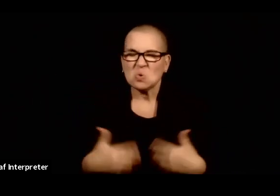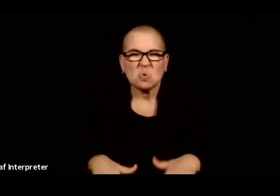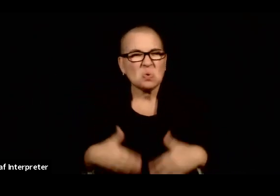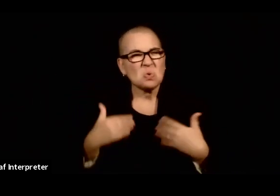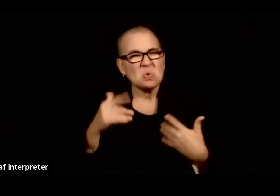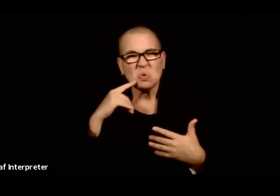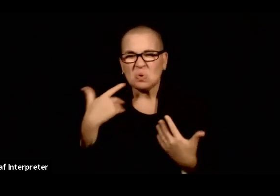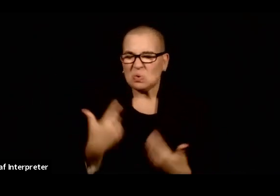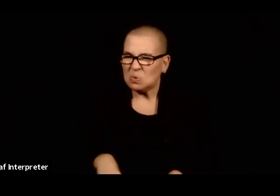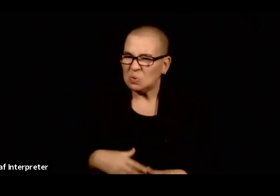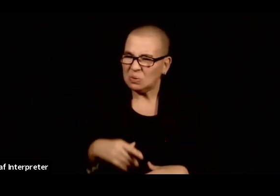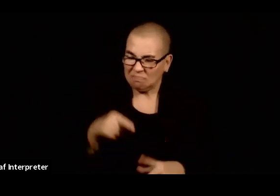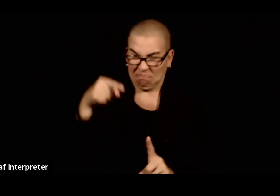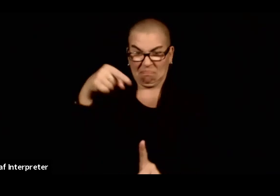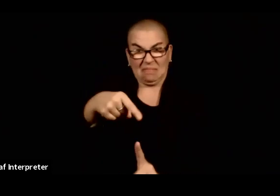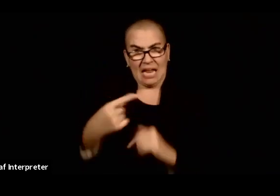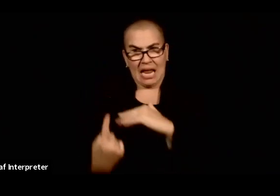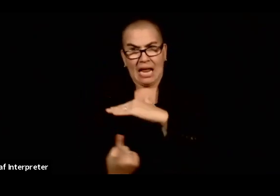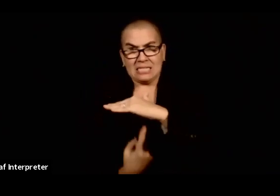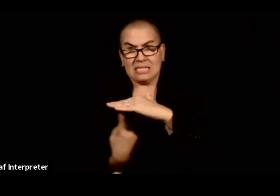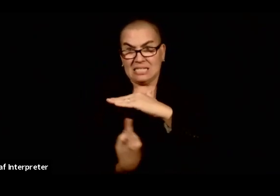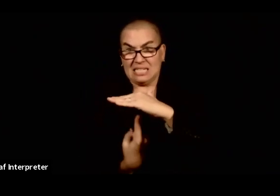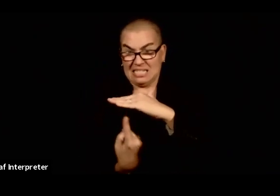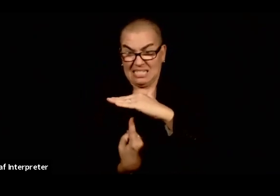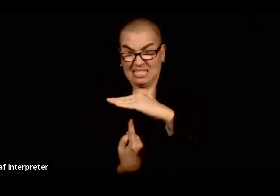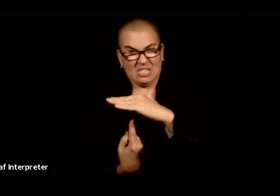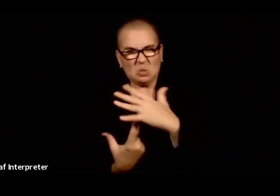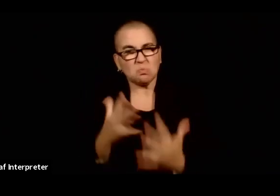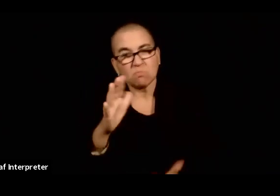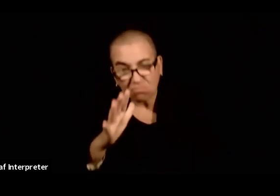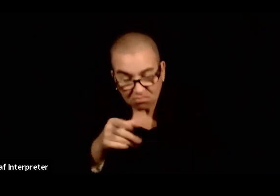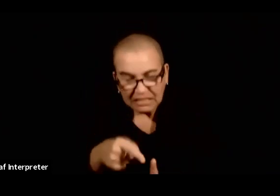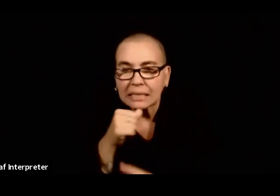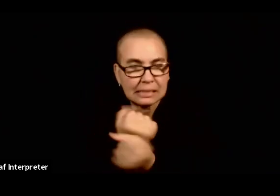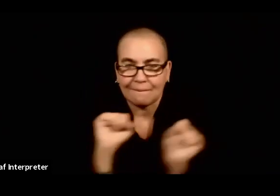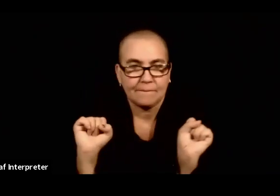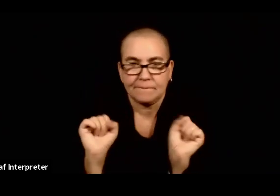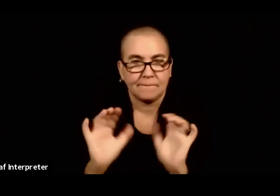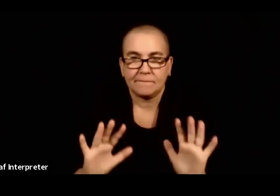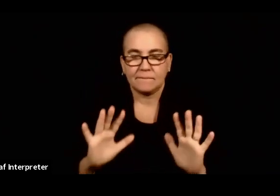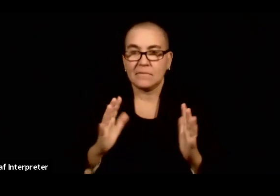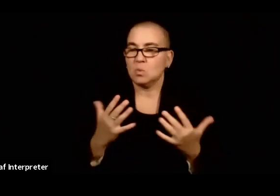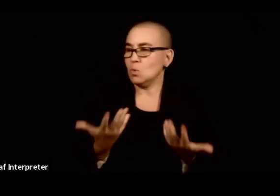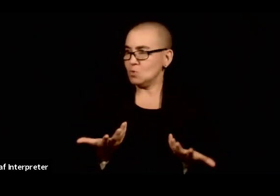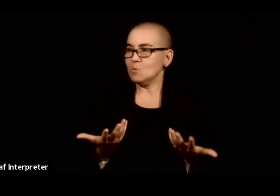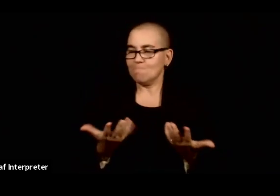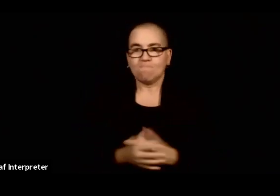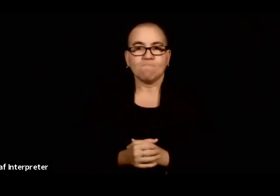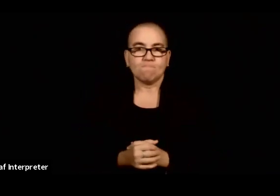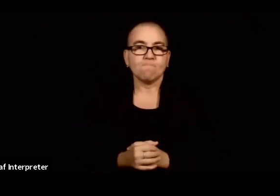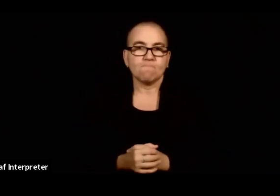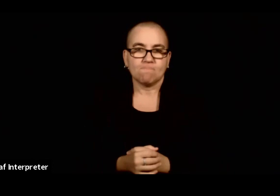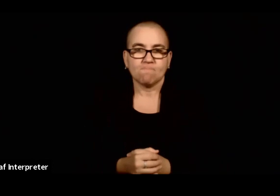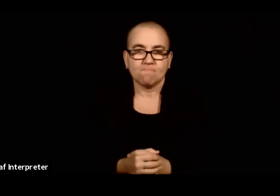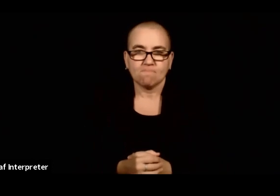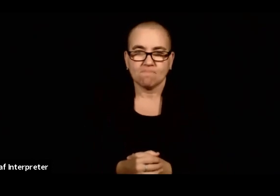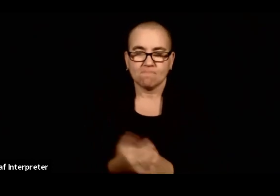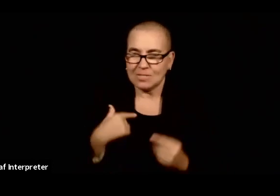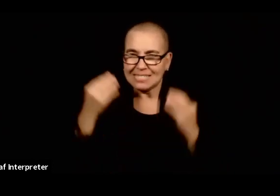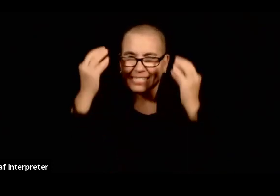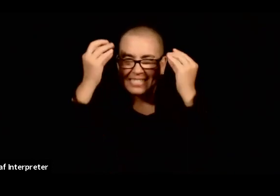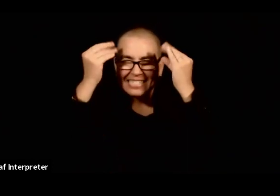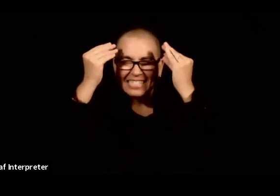issue. The guidance issued today considers rights and safety. Loneliness,